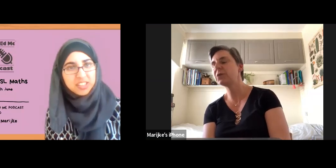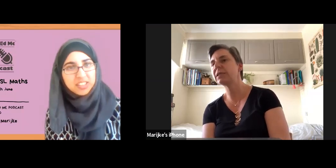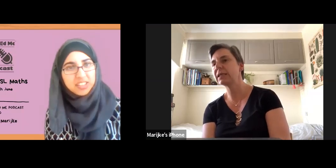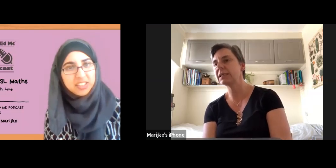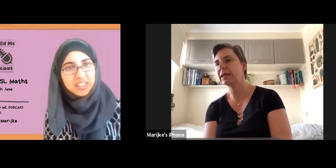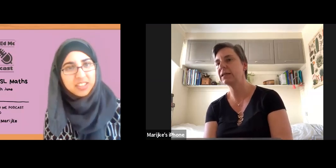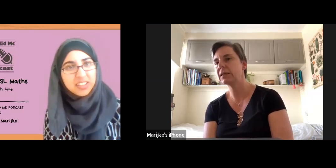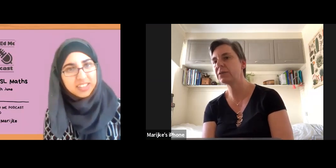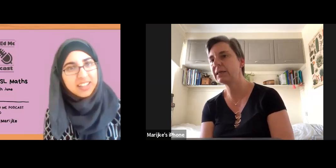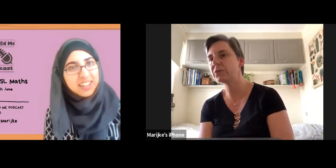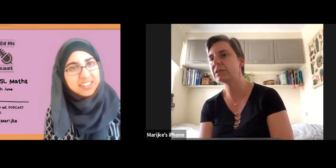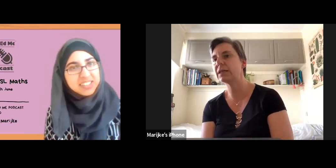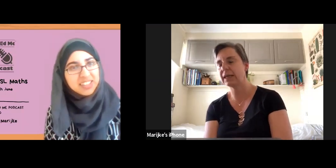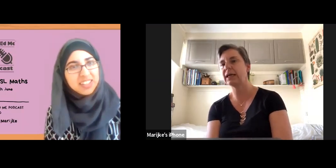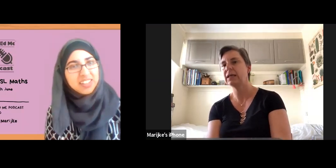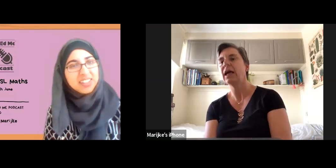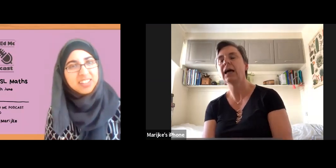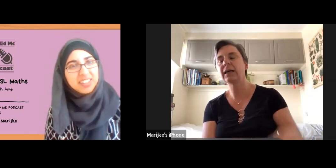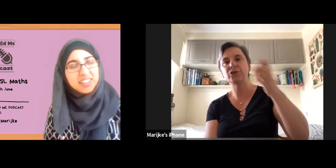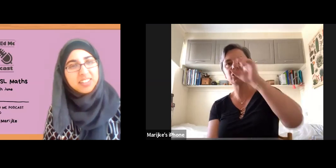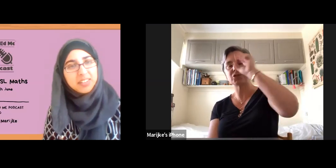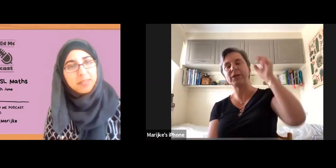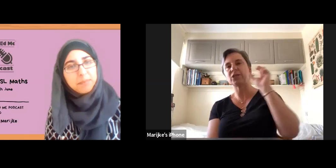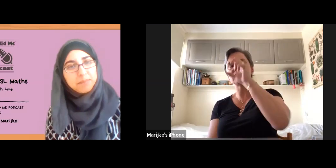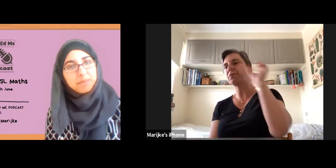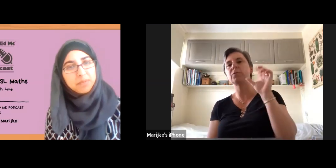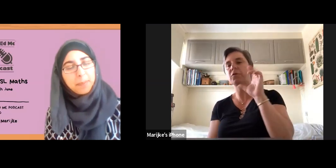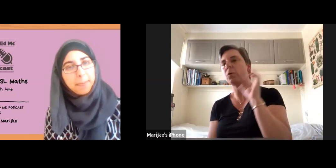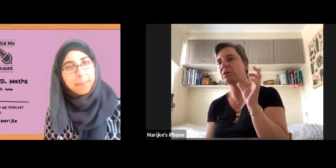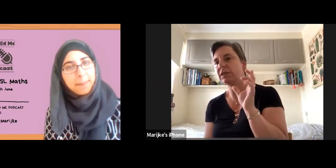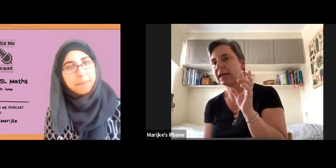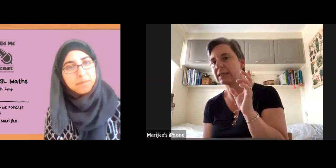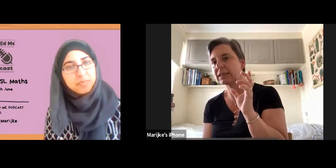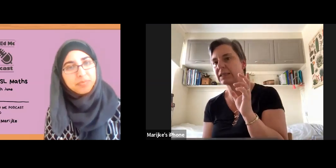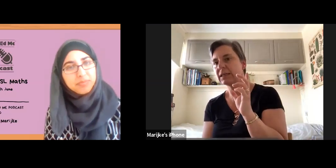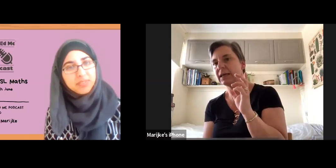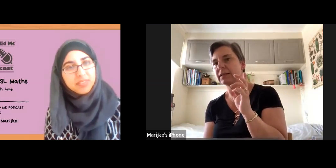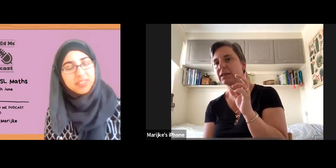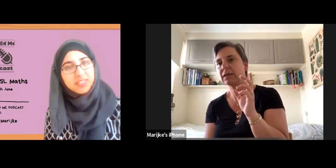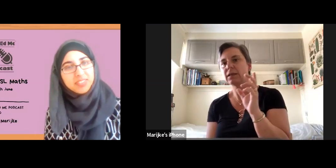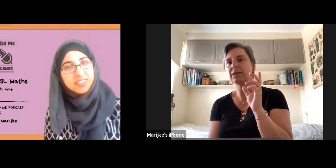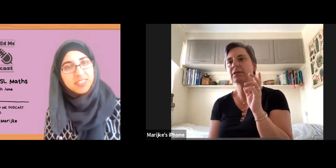interesting, isn't it? It's really interesting, yeah. And I can just switch from one to the next, yeah. So